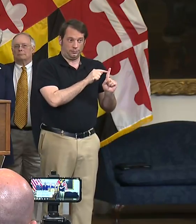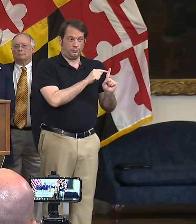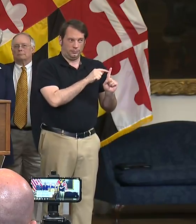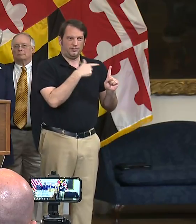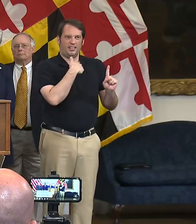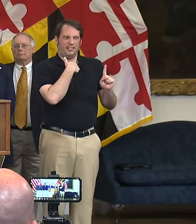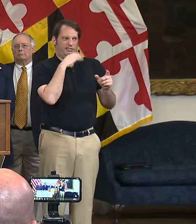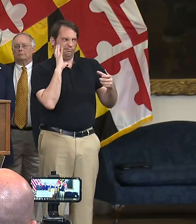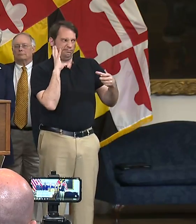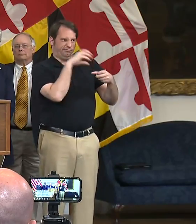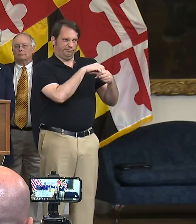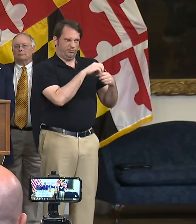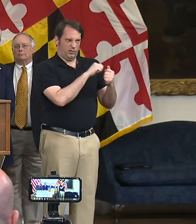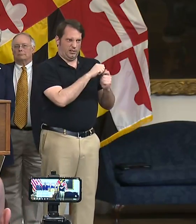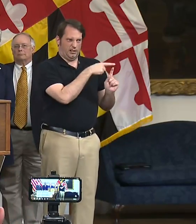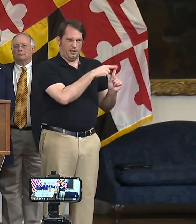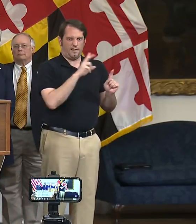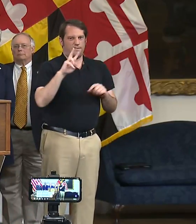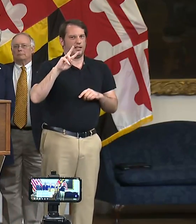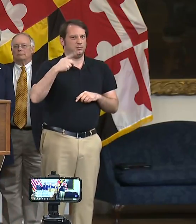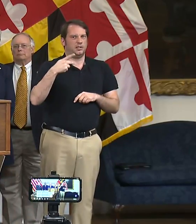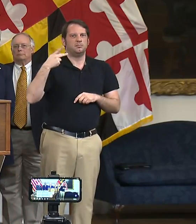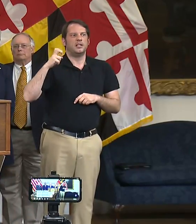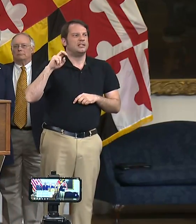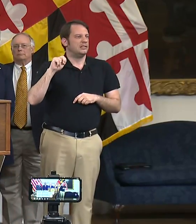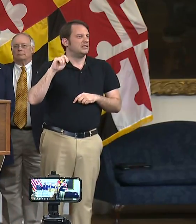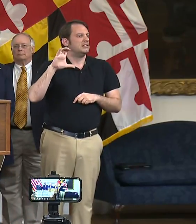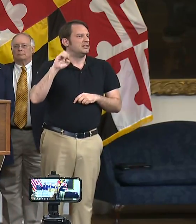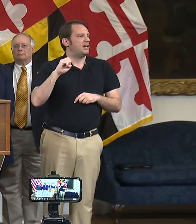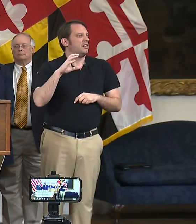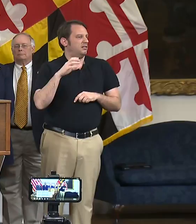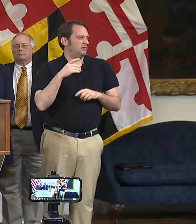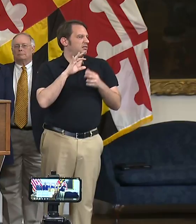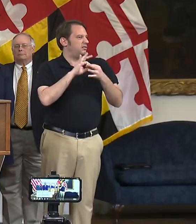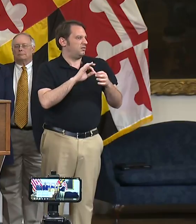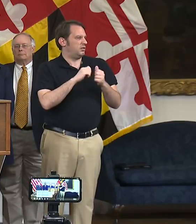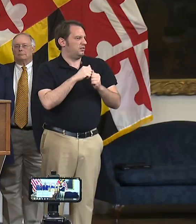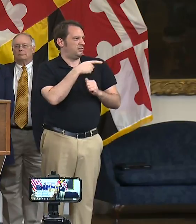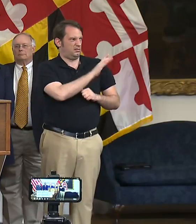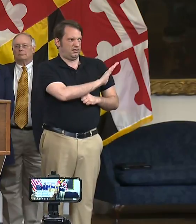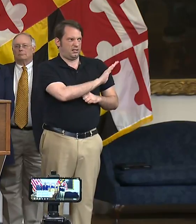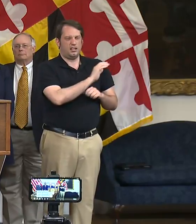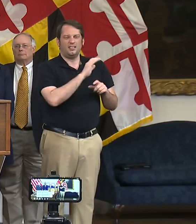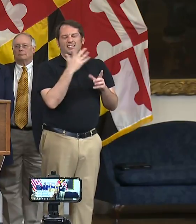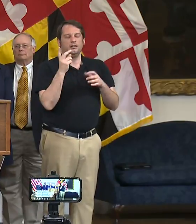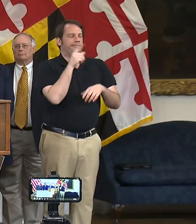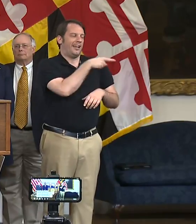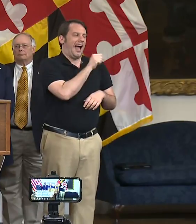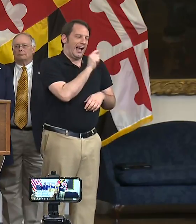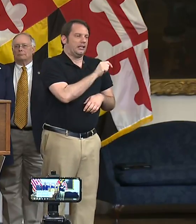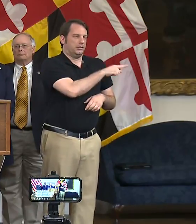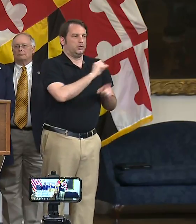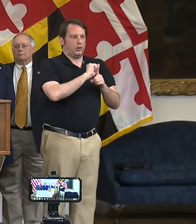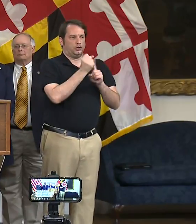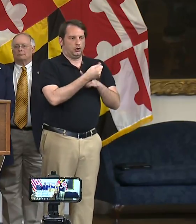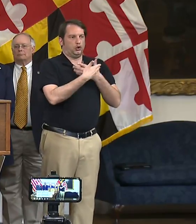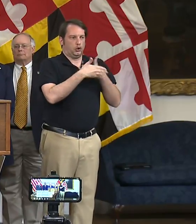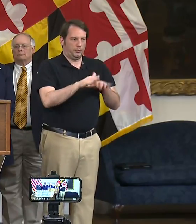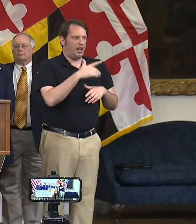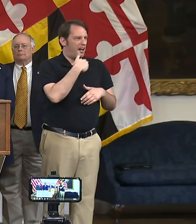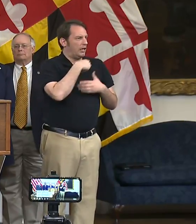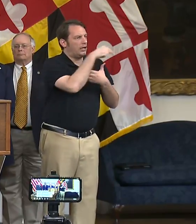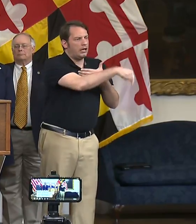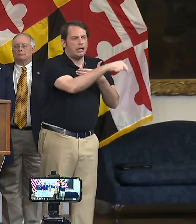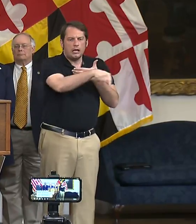House Situation Room with 52 of America's governors for a teleconference with top federal